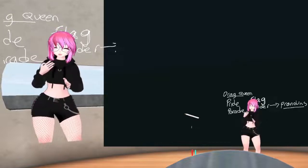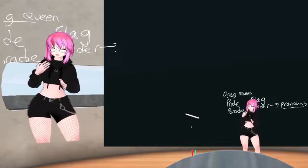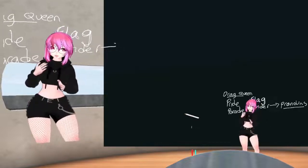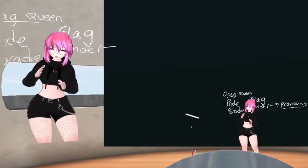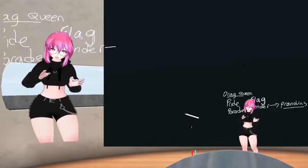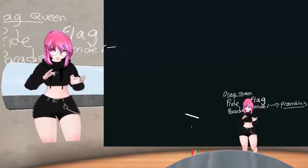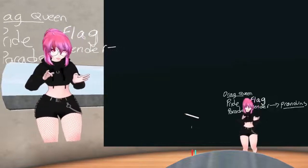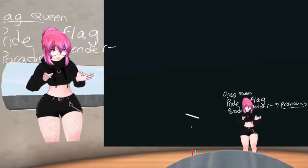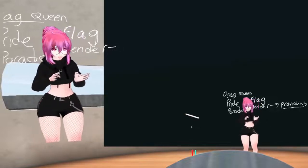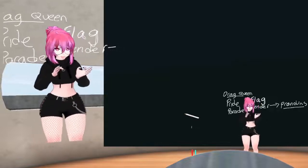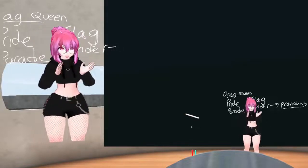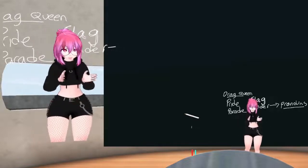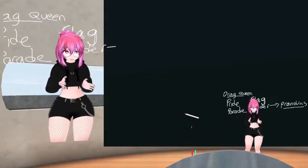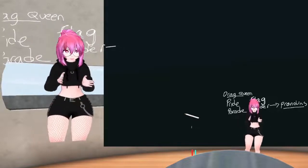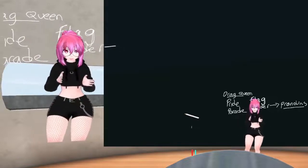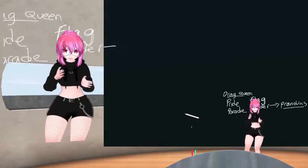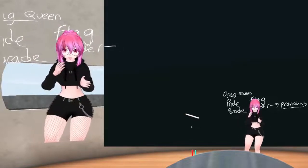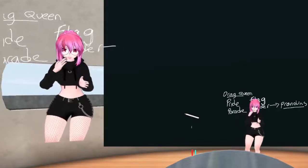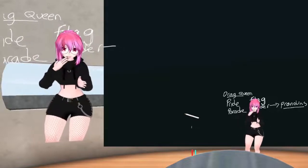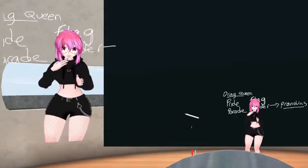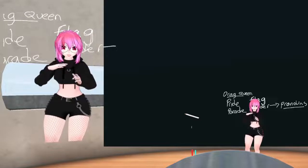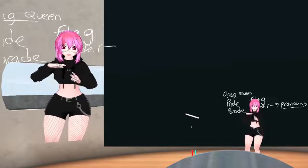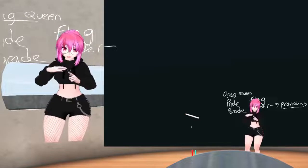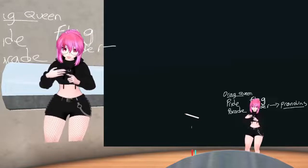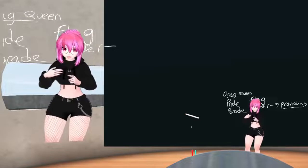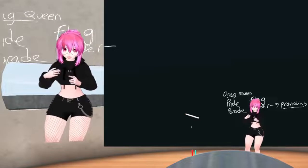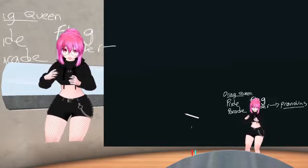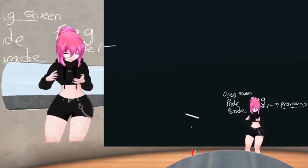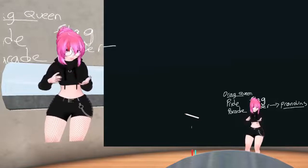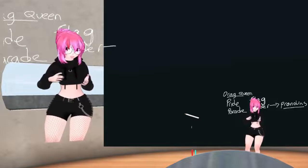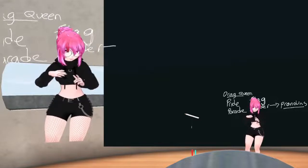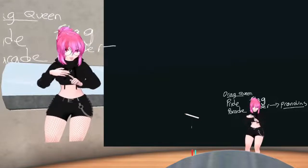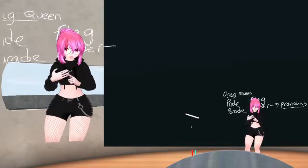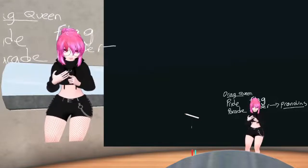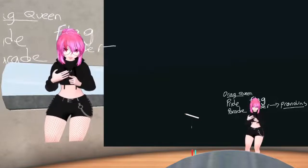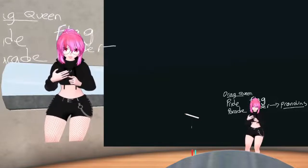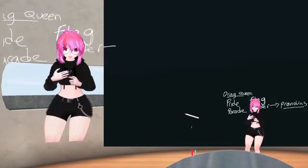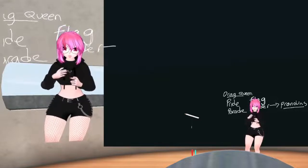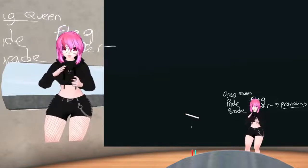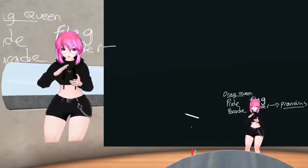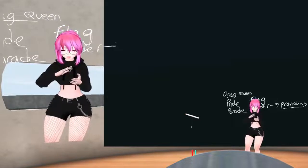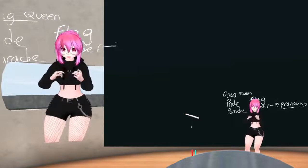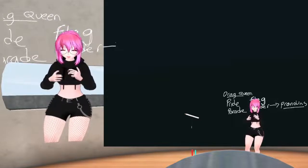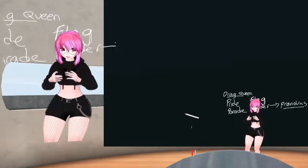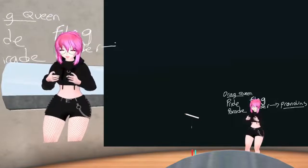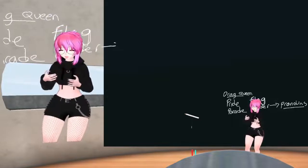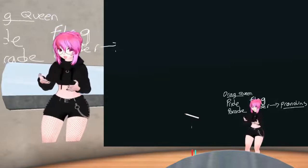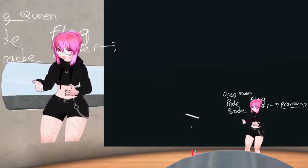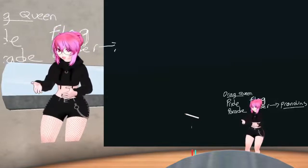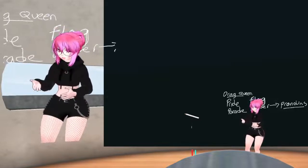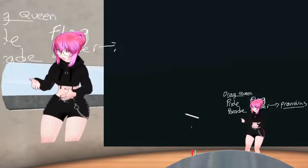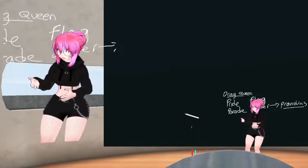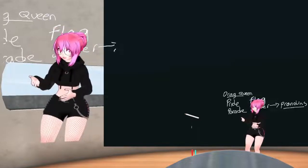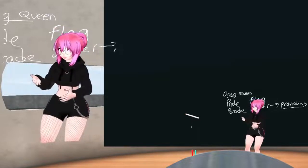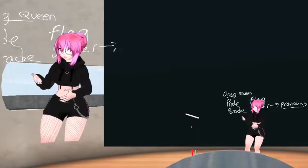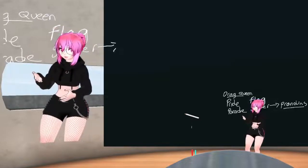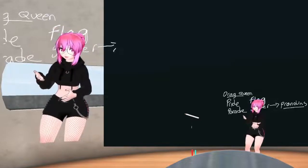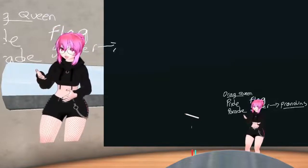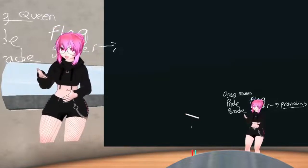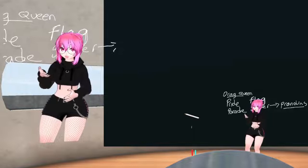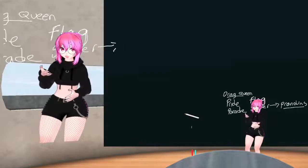used when describing a person, as in giving context to the story. So if I'm telling a